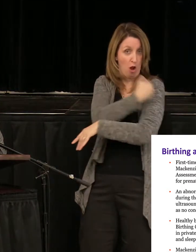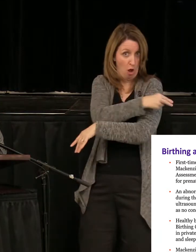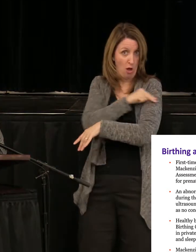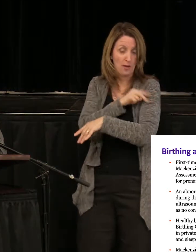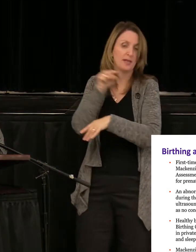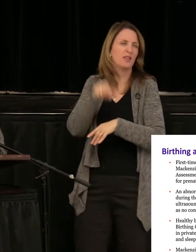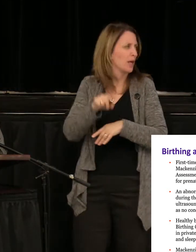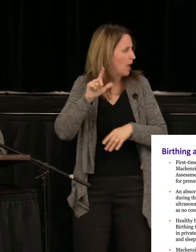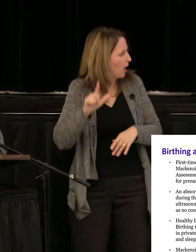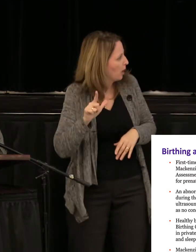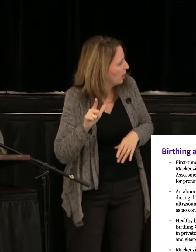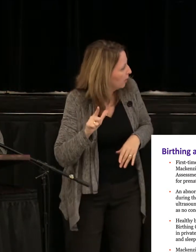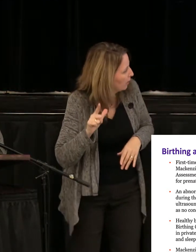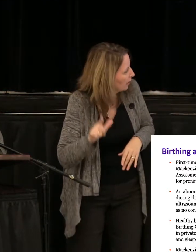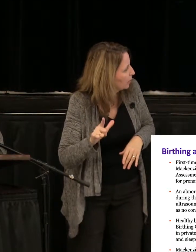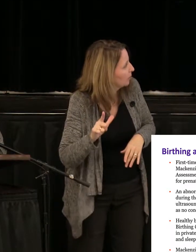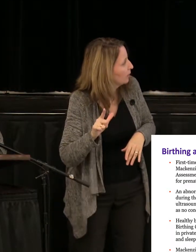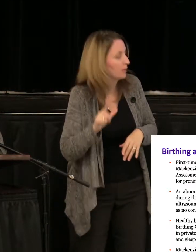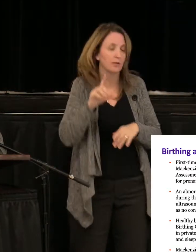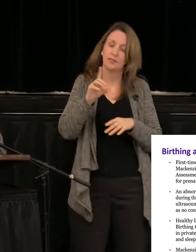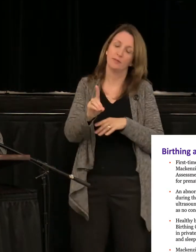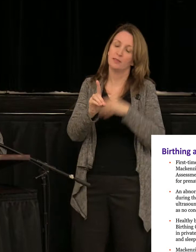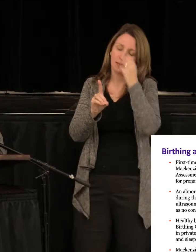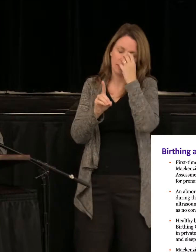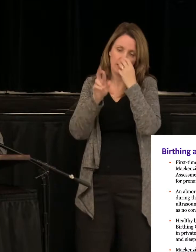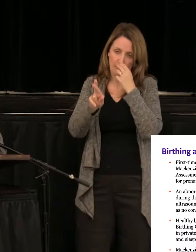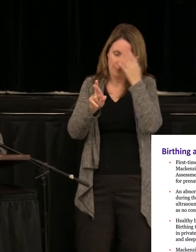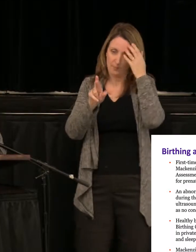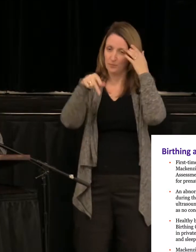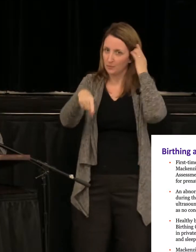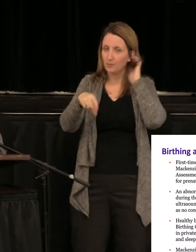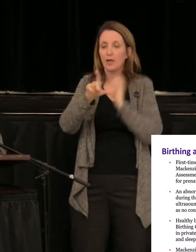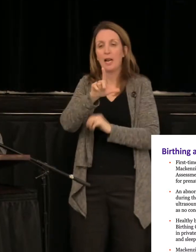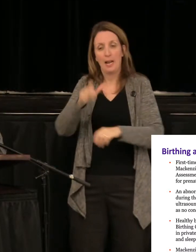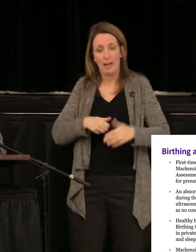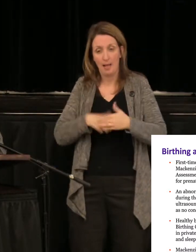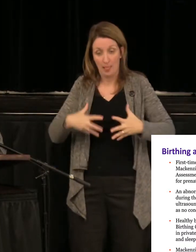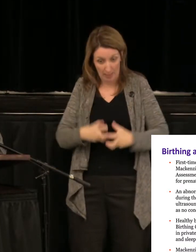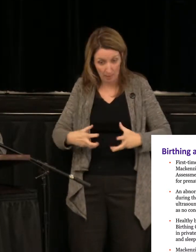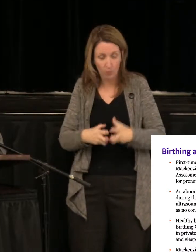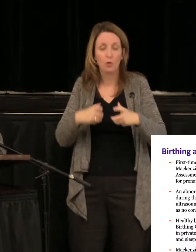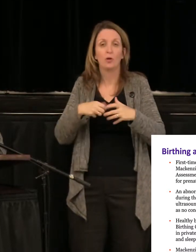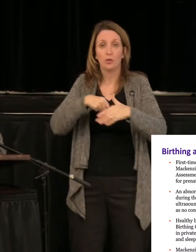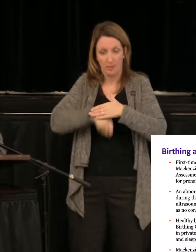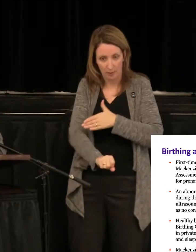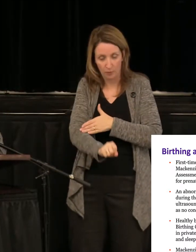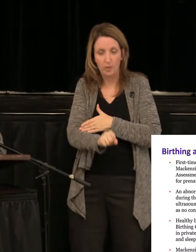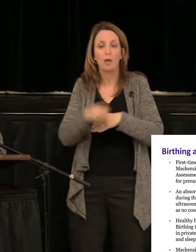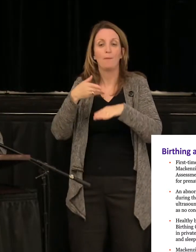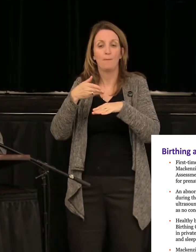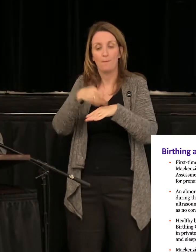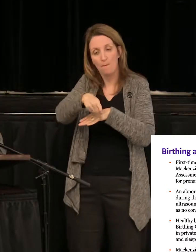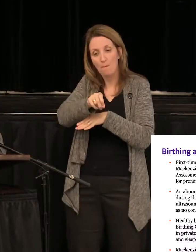new LDRP room, which stands for Labor, Delivery, Recovery, and Postpartum. So the future plan will be